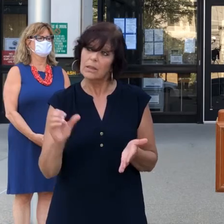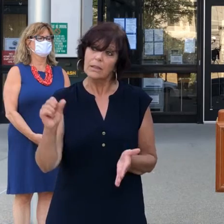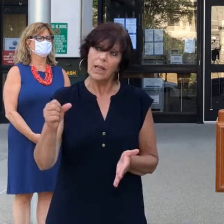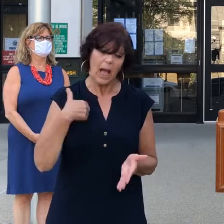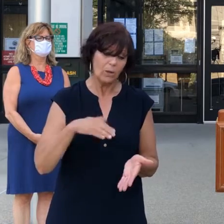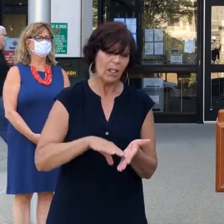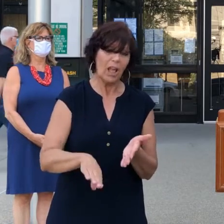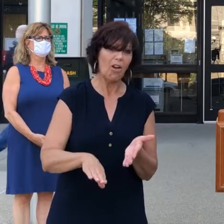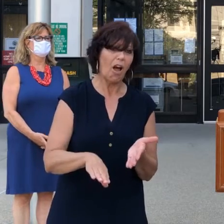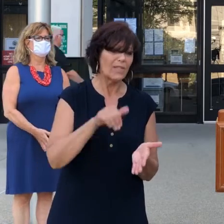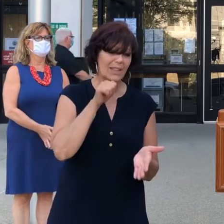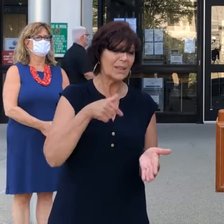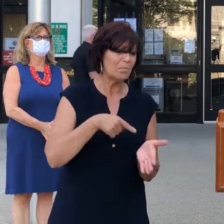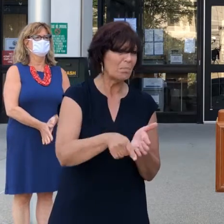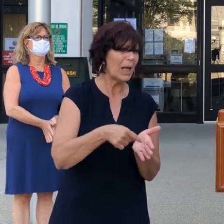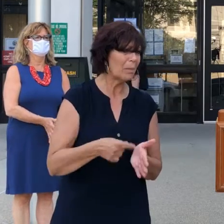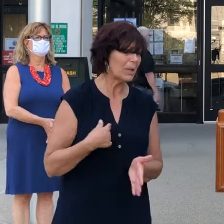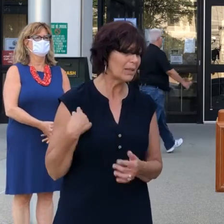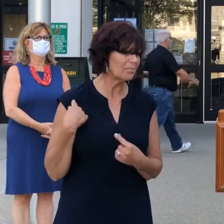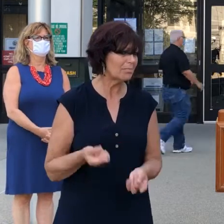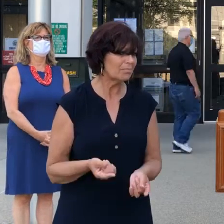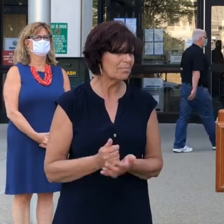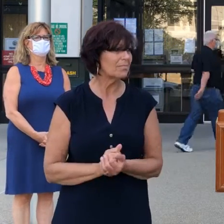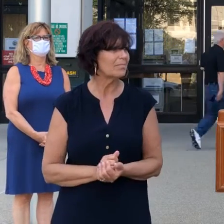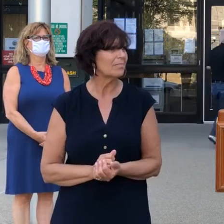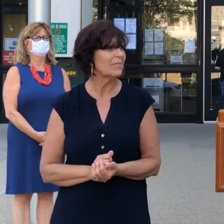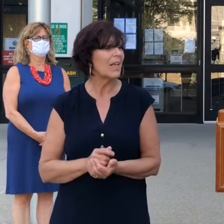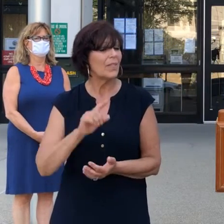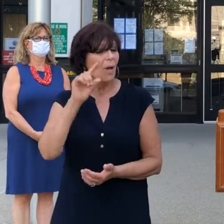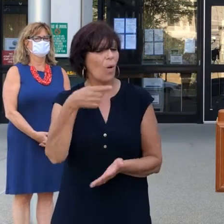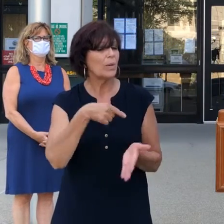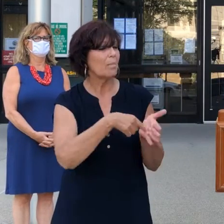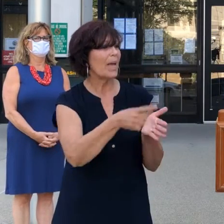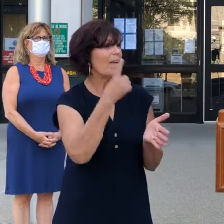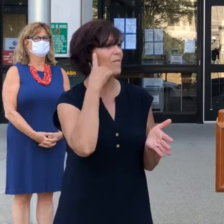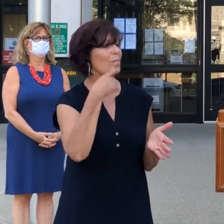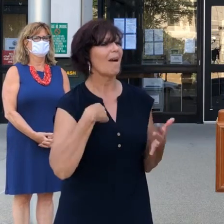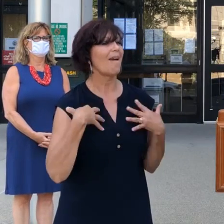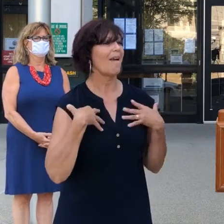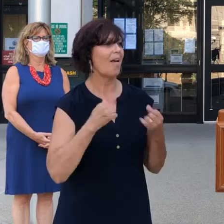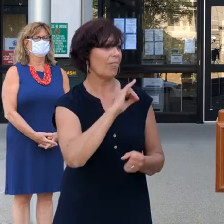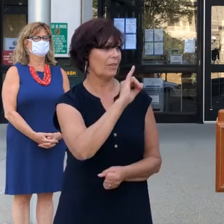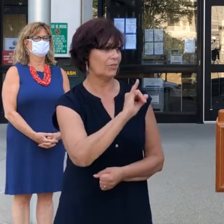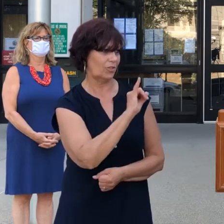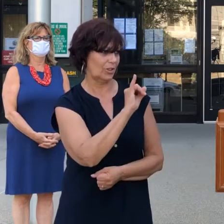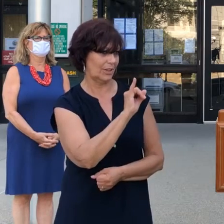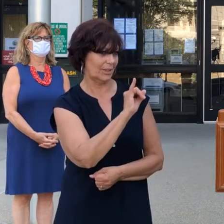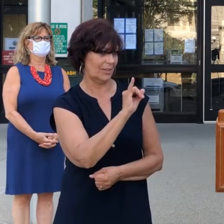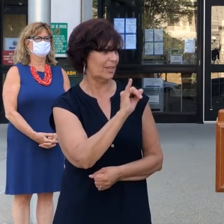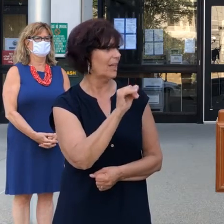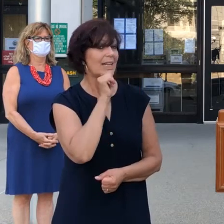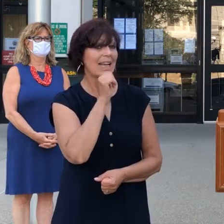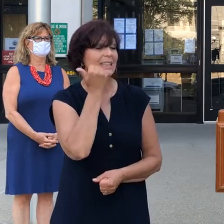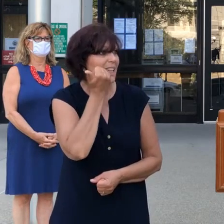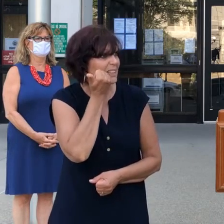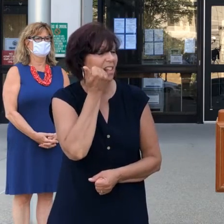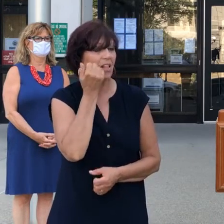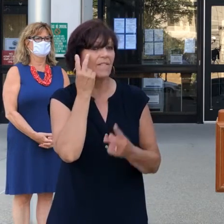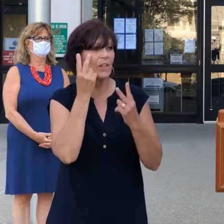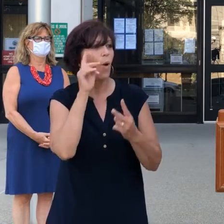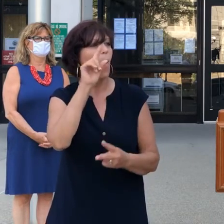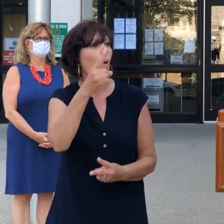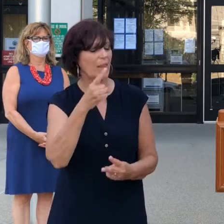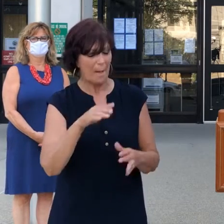furloughed, I was on unemployment. New Era only paid for my insurance, and they didn't even pay for their dental or vision. They only